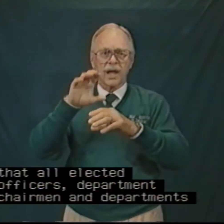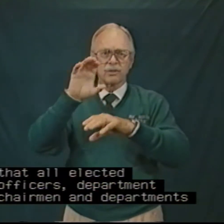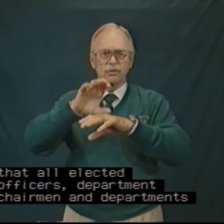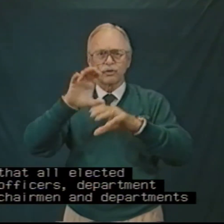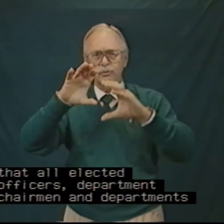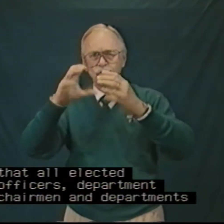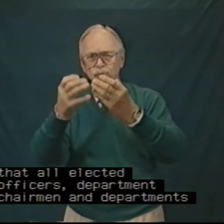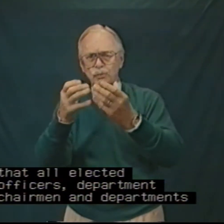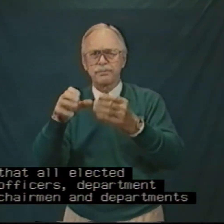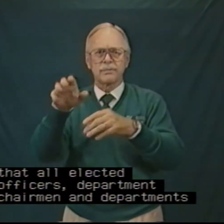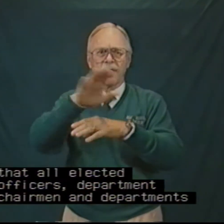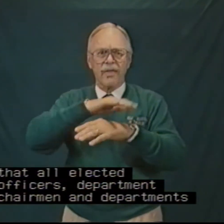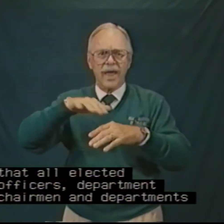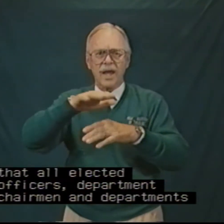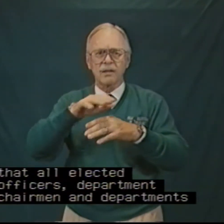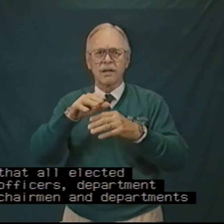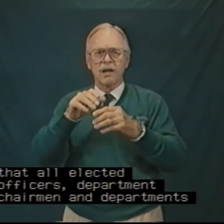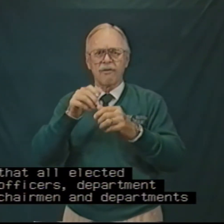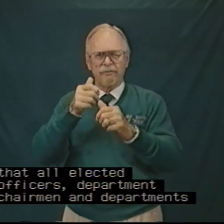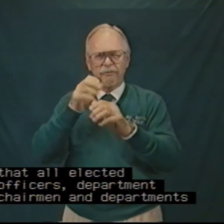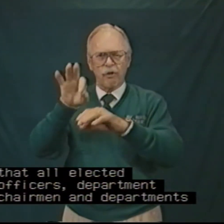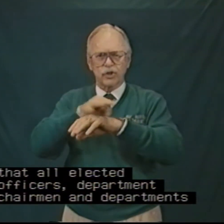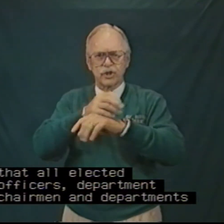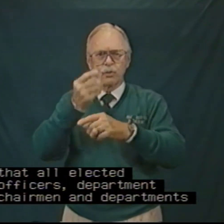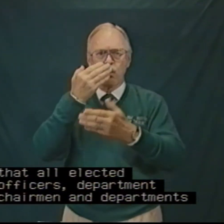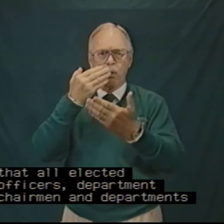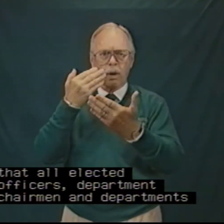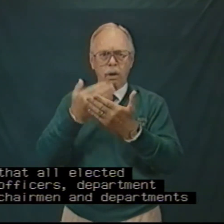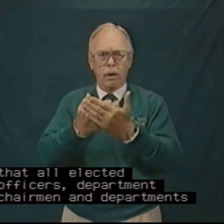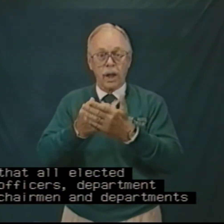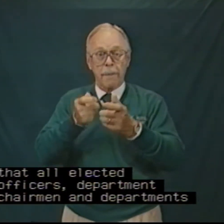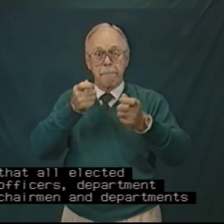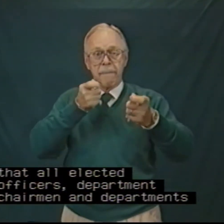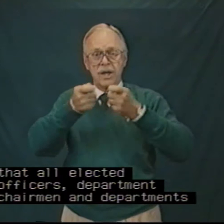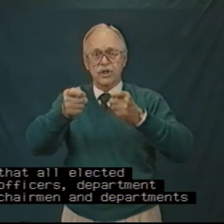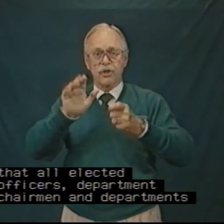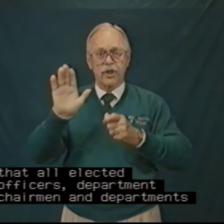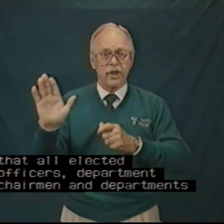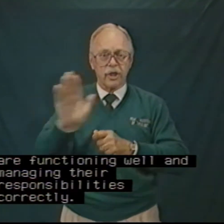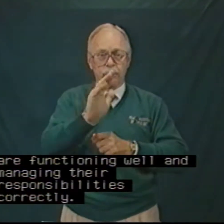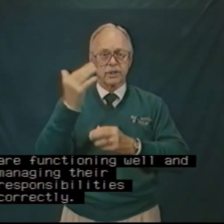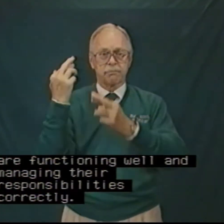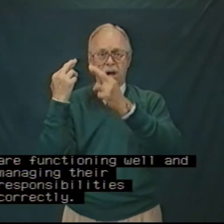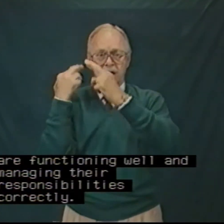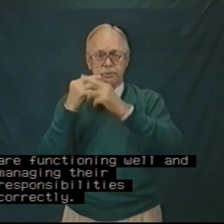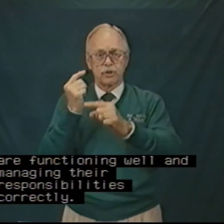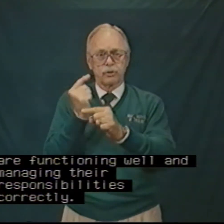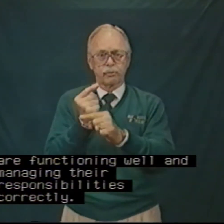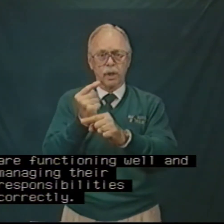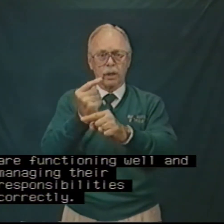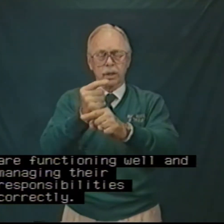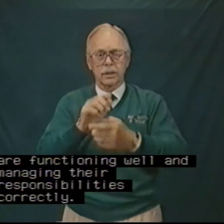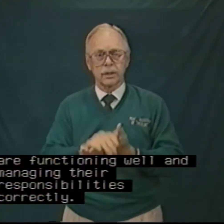officers, department chairmen, and departments are functioning well and managing their responsibilities correctly.